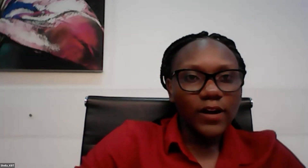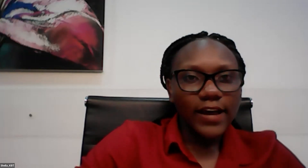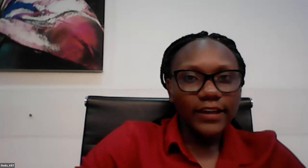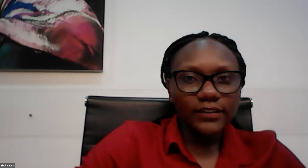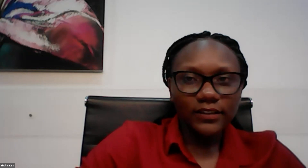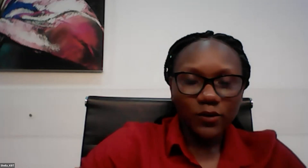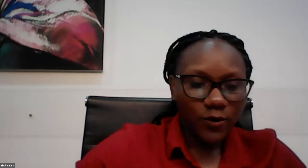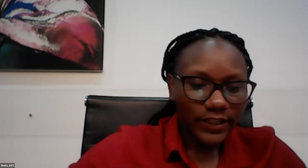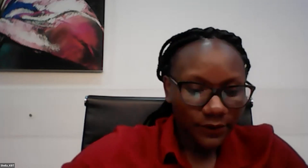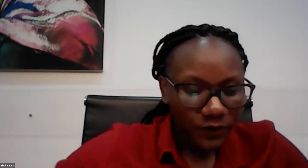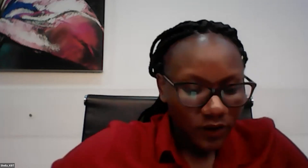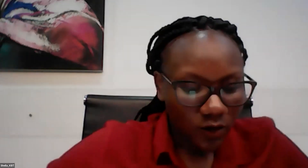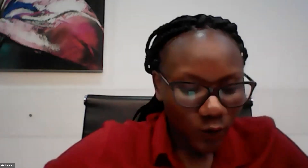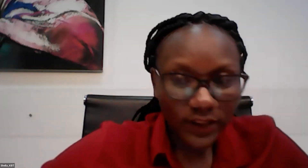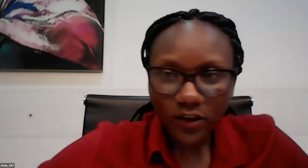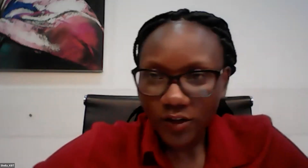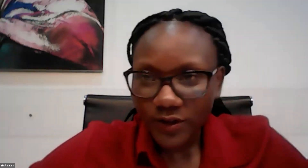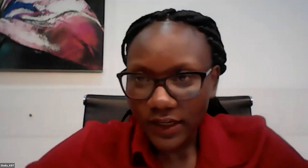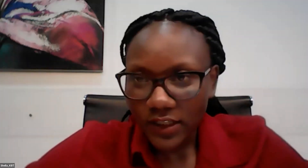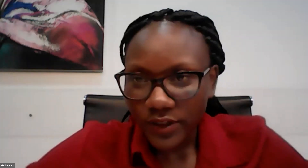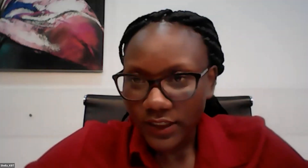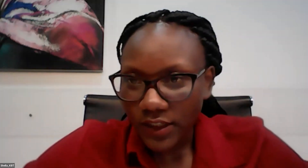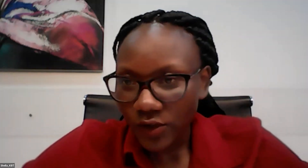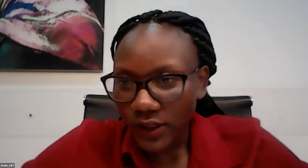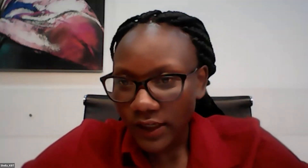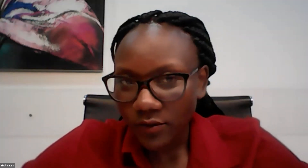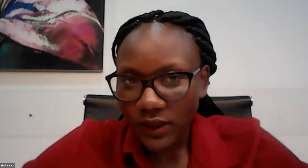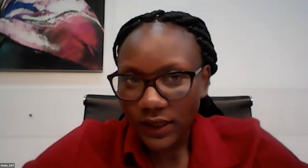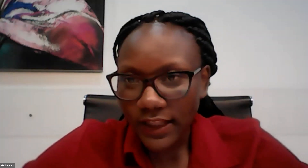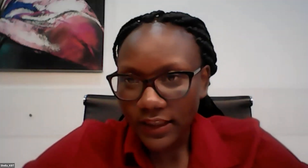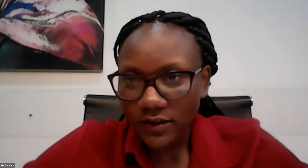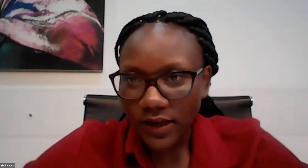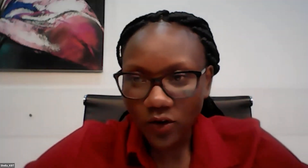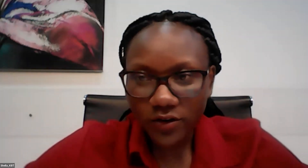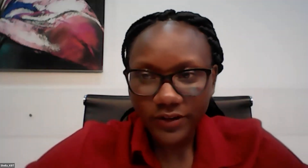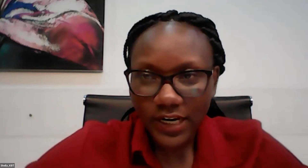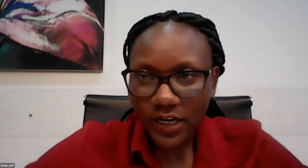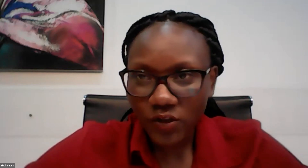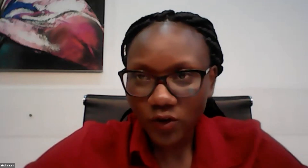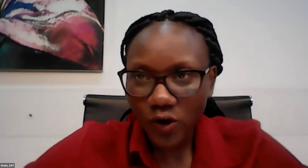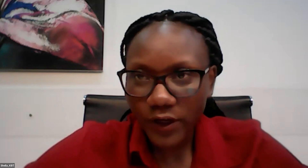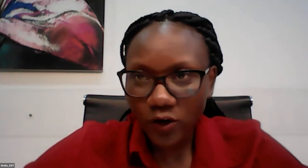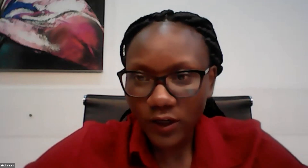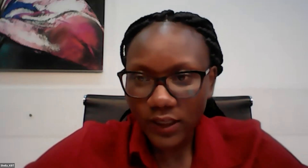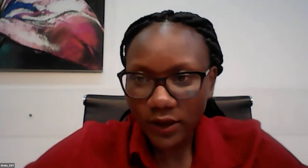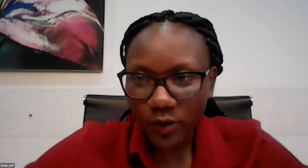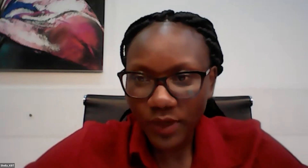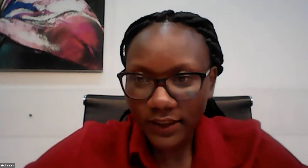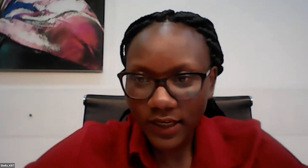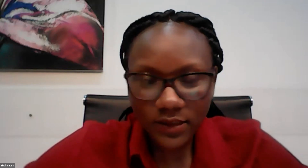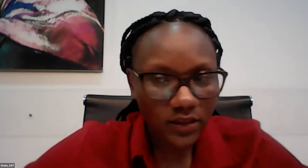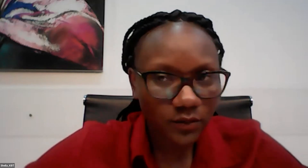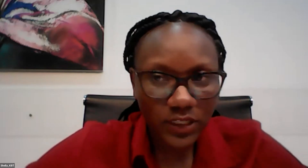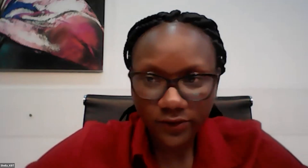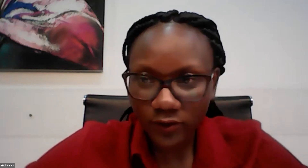All right. So we'll go to the next presentation, and I'm glad there's a lot of interaction going on in the